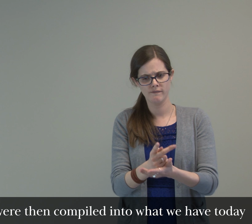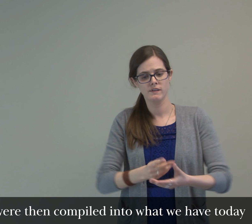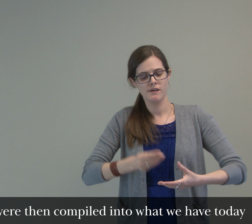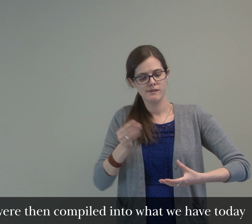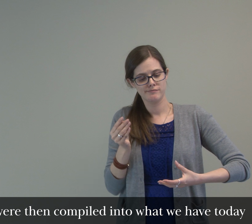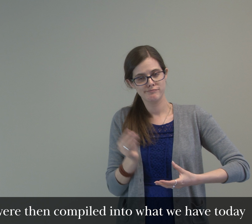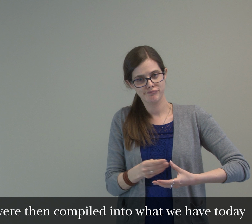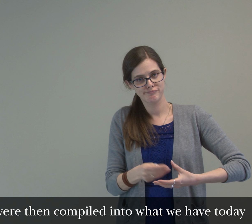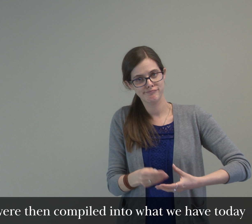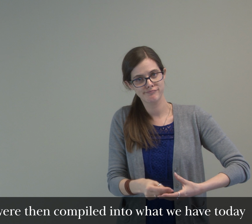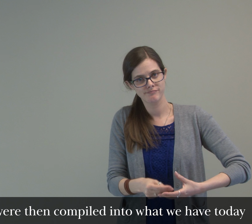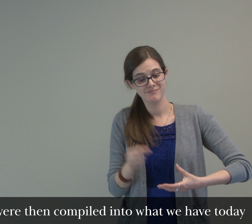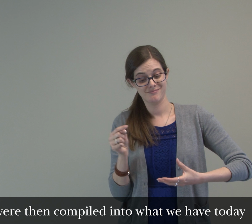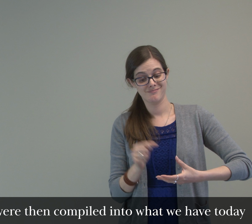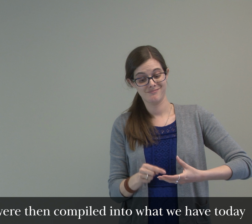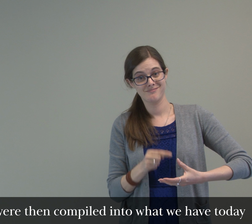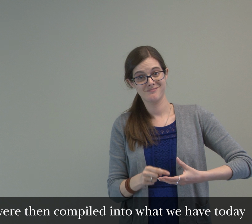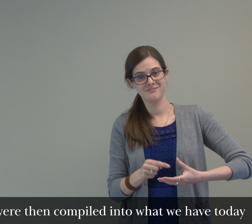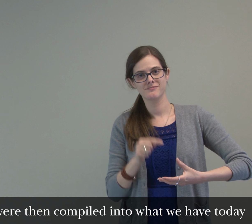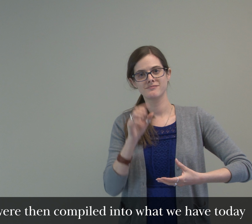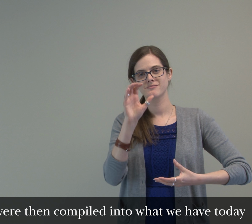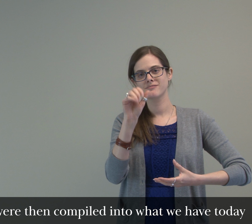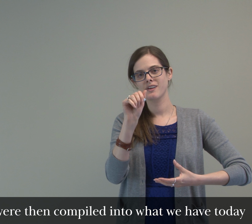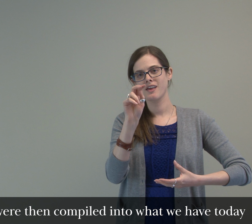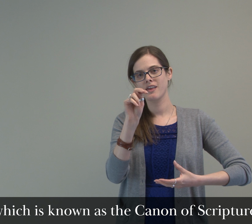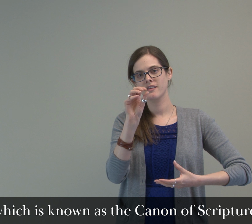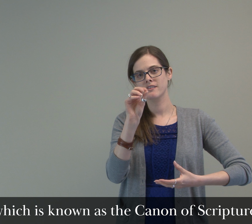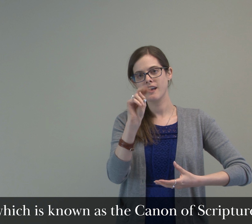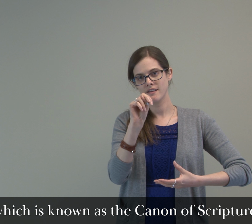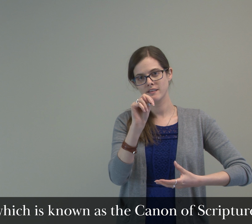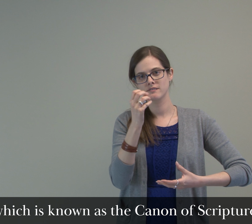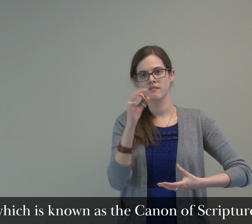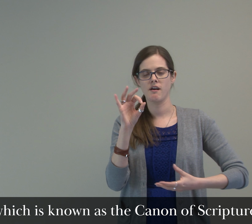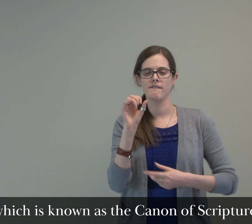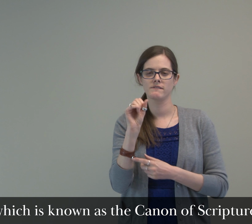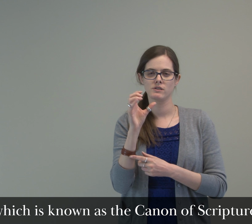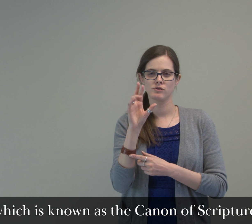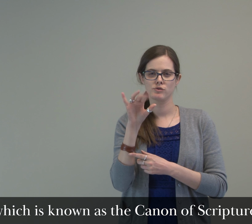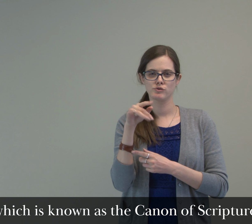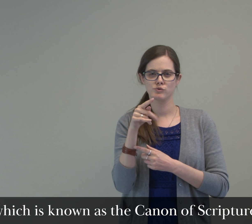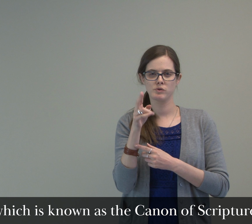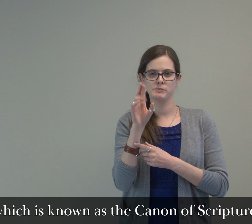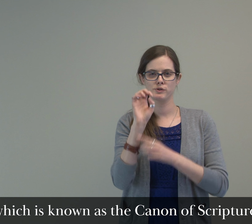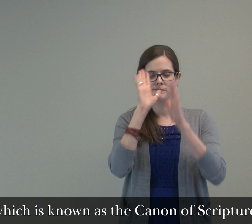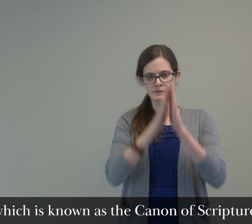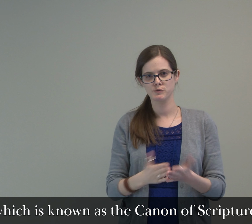The books were then compiled into what we have today in the Bible, which is known as the canon of scripture.